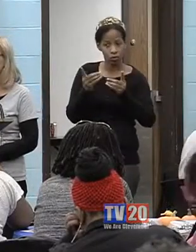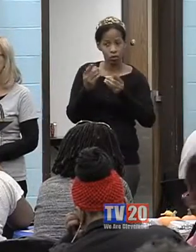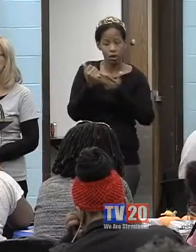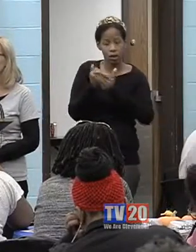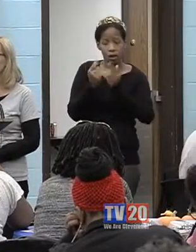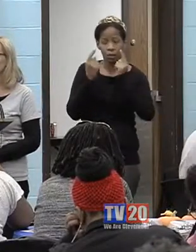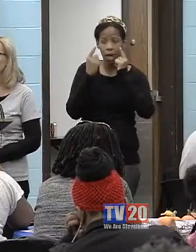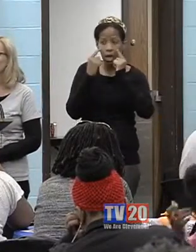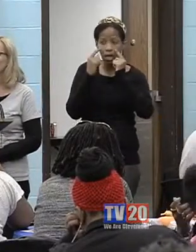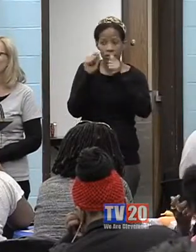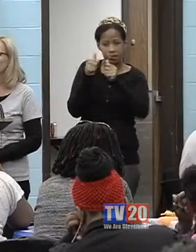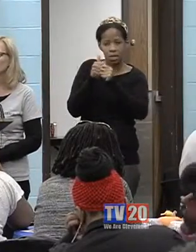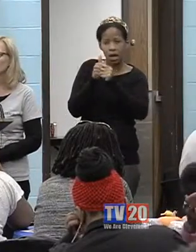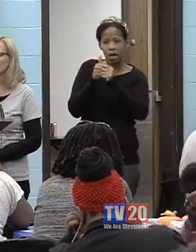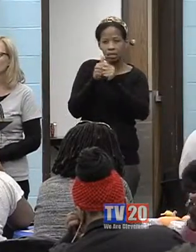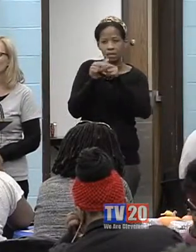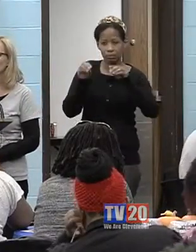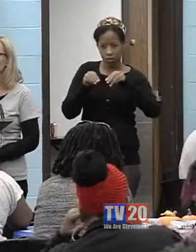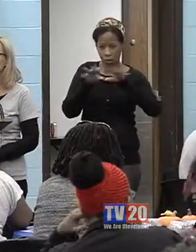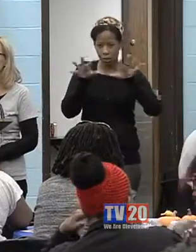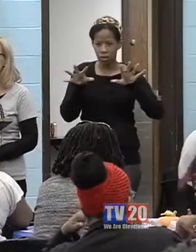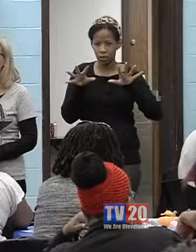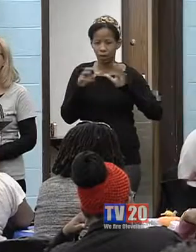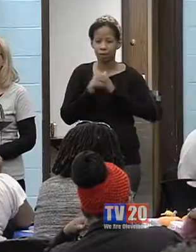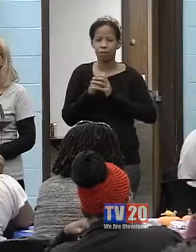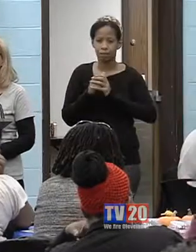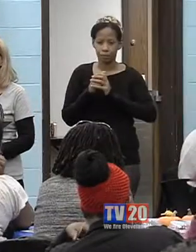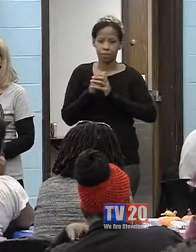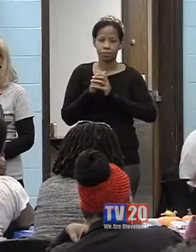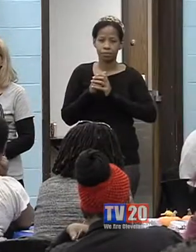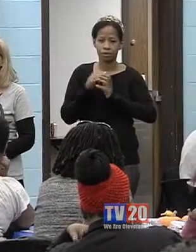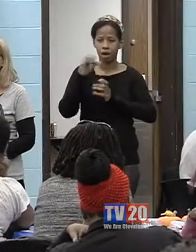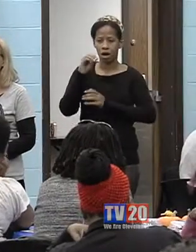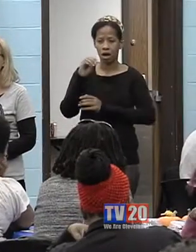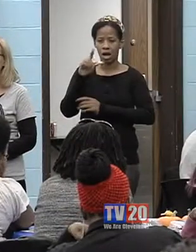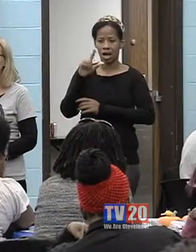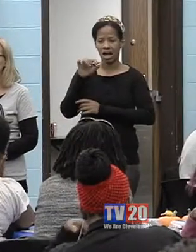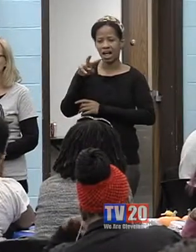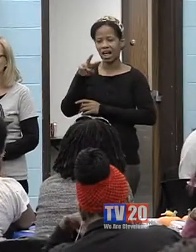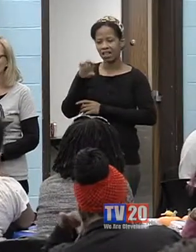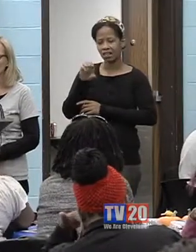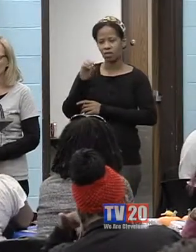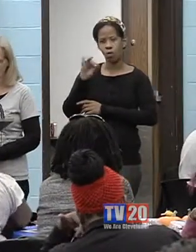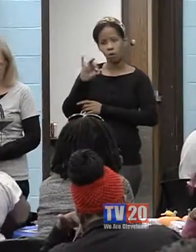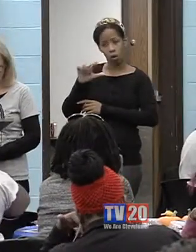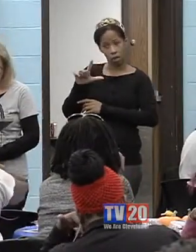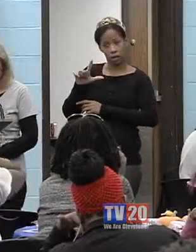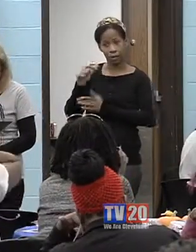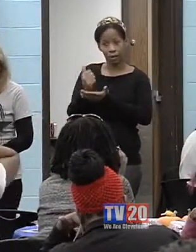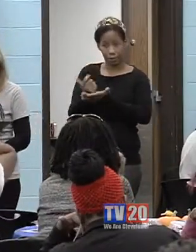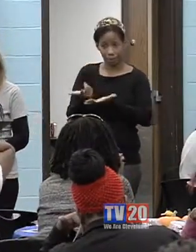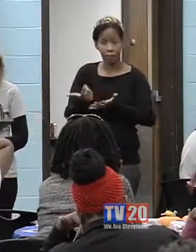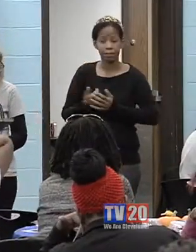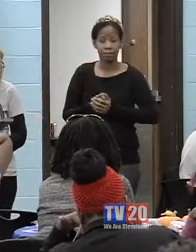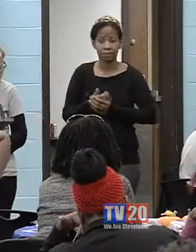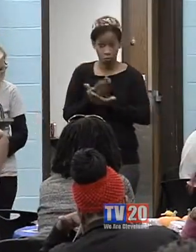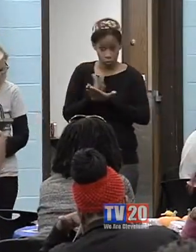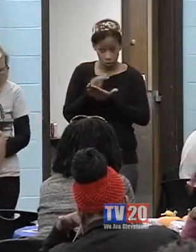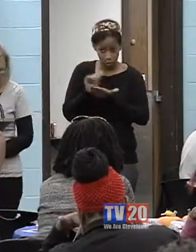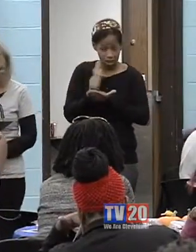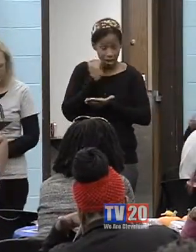filter out, but they should be in conjunction with olive oil or some other oil that's fat soluble, because they're fat